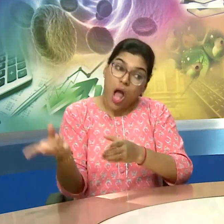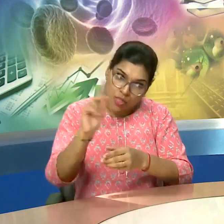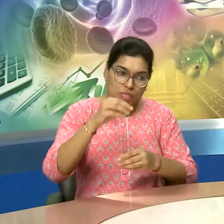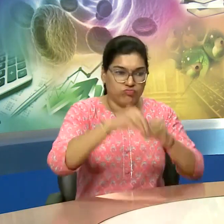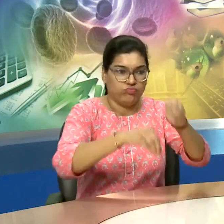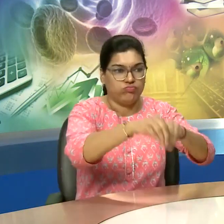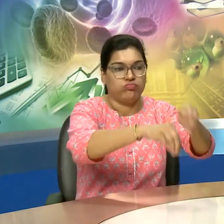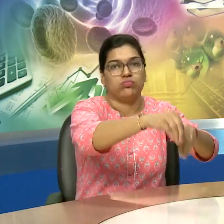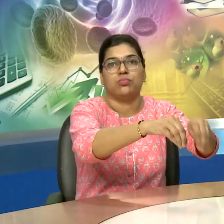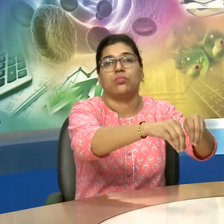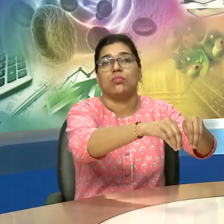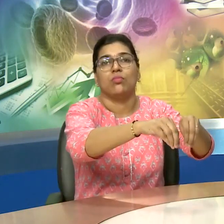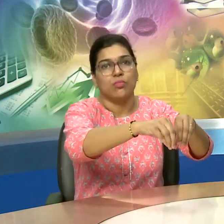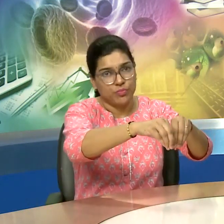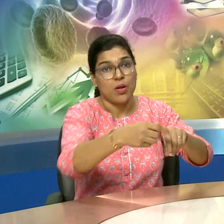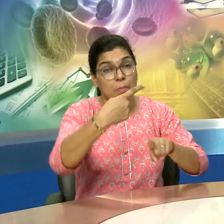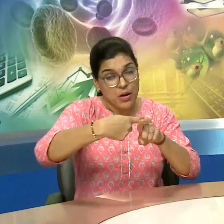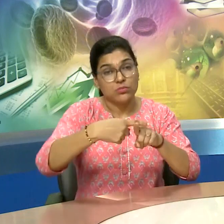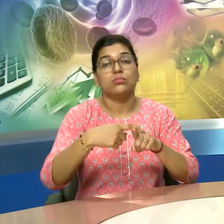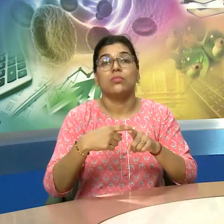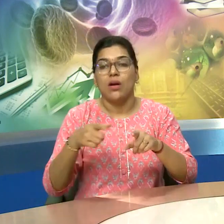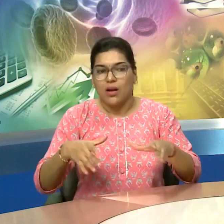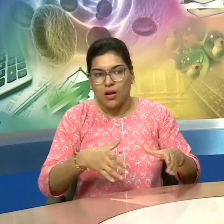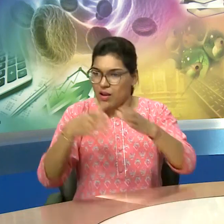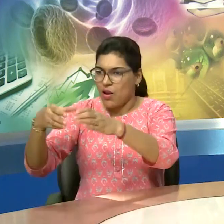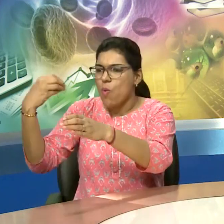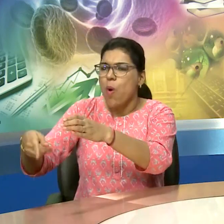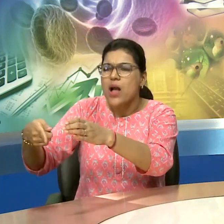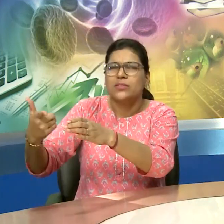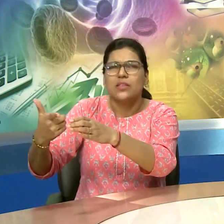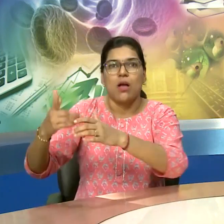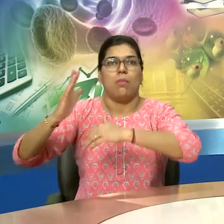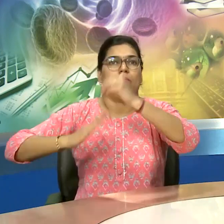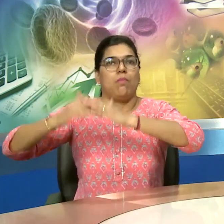for making shelters and furniture or fuel.